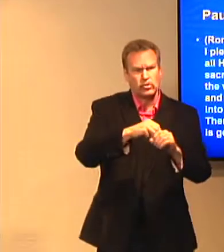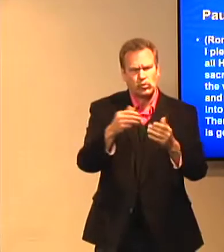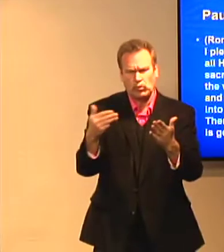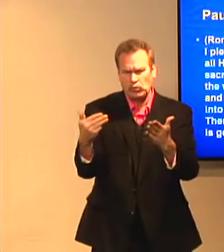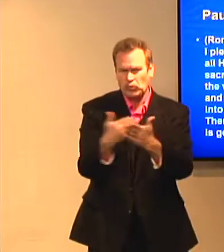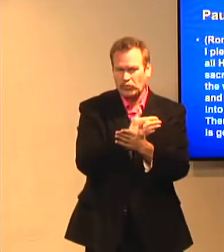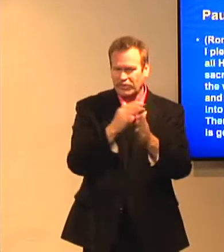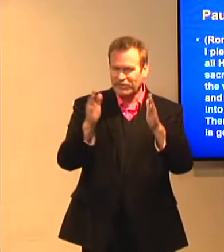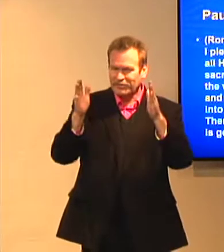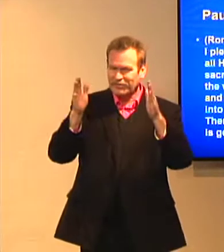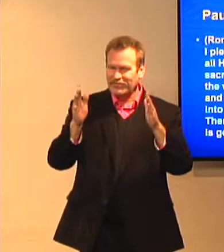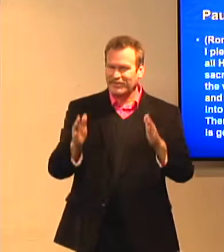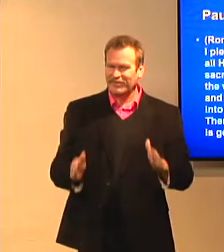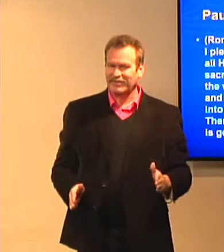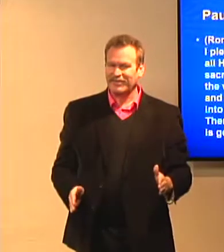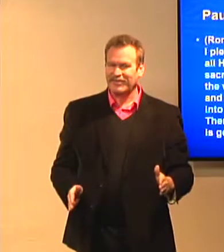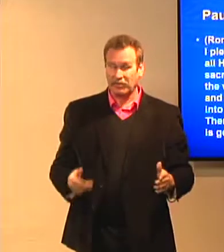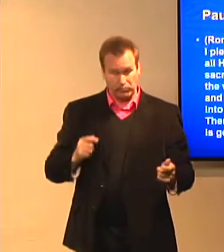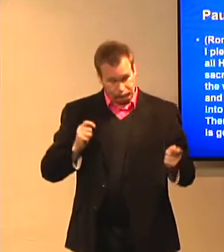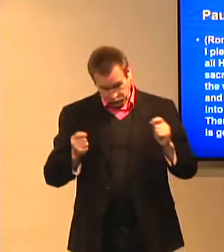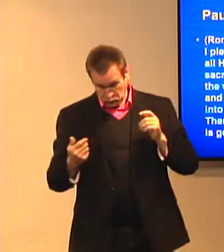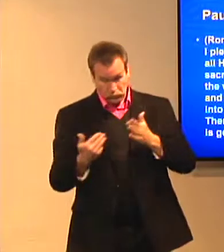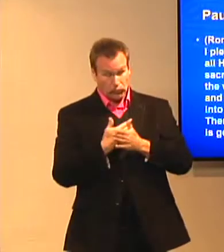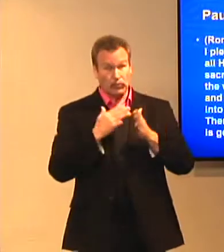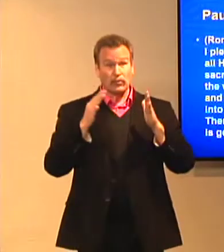you into a new person.